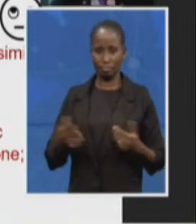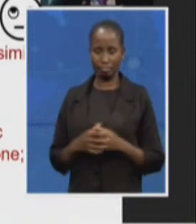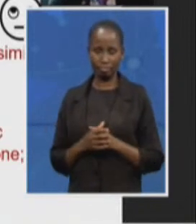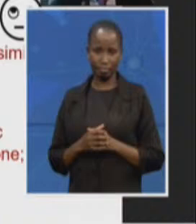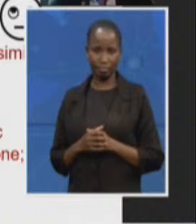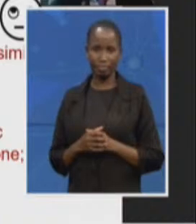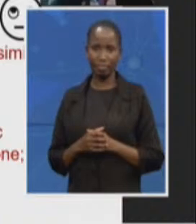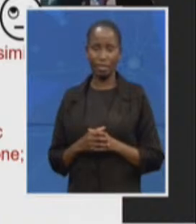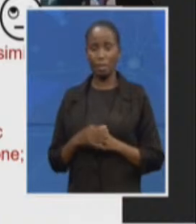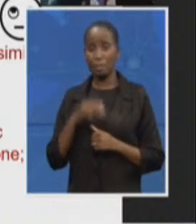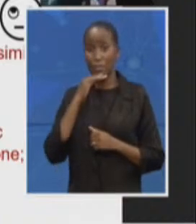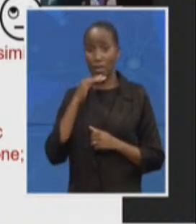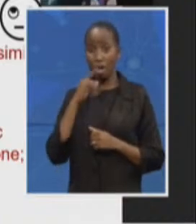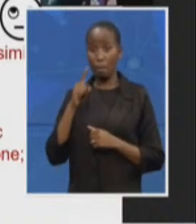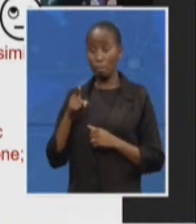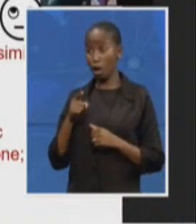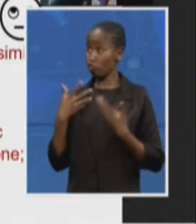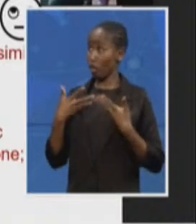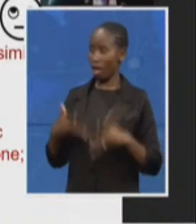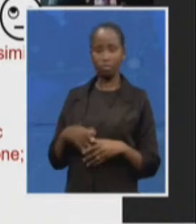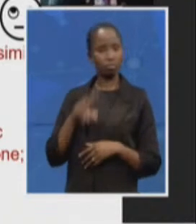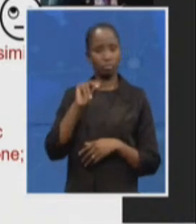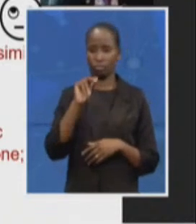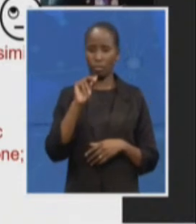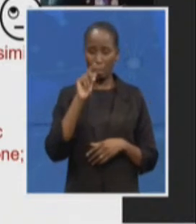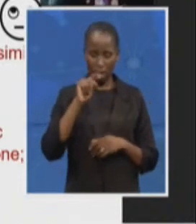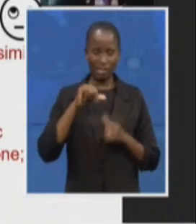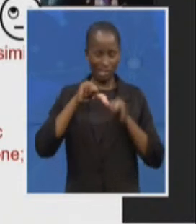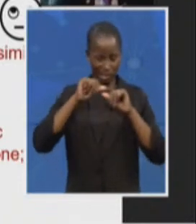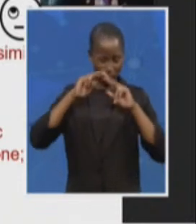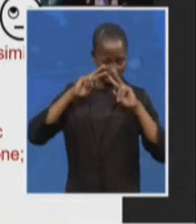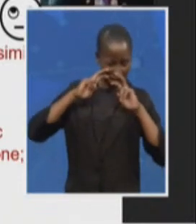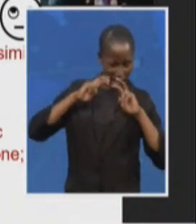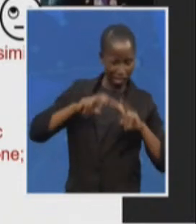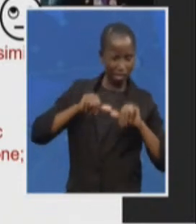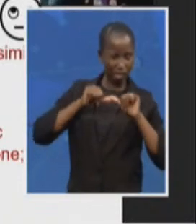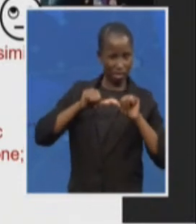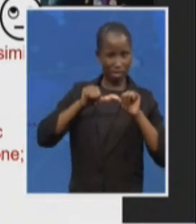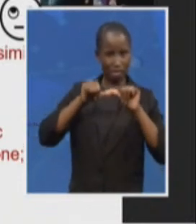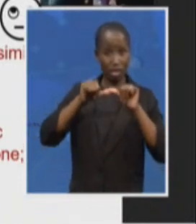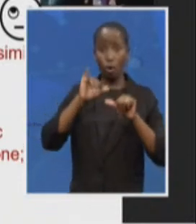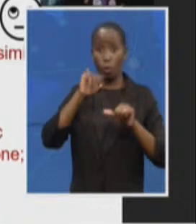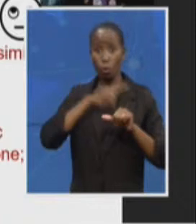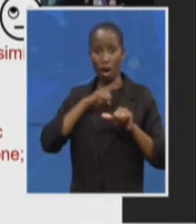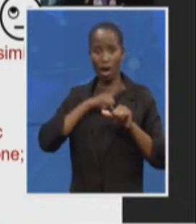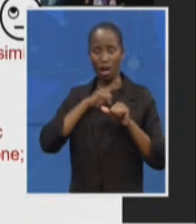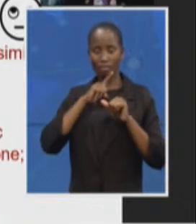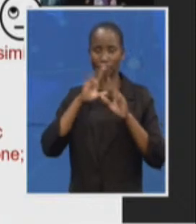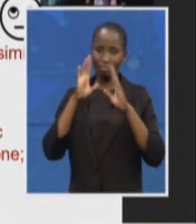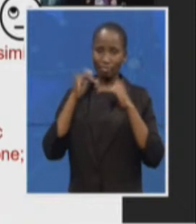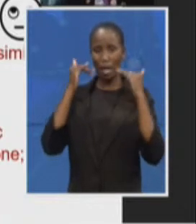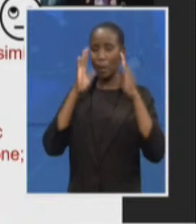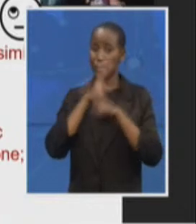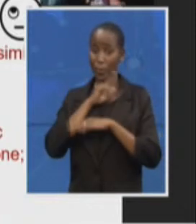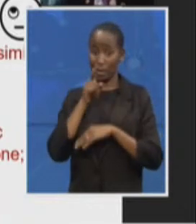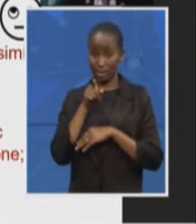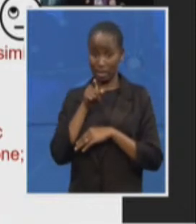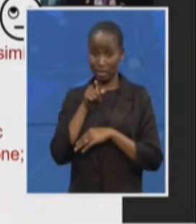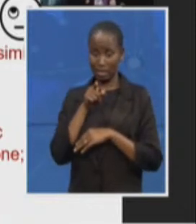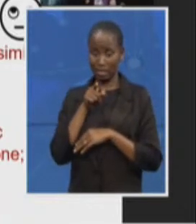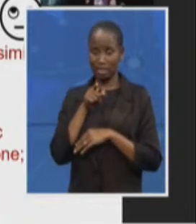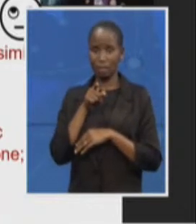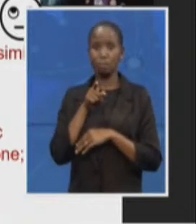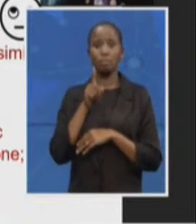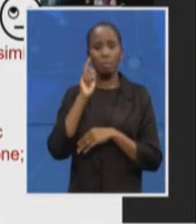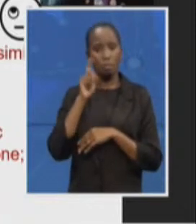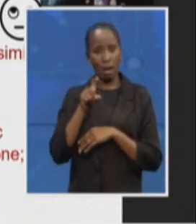We don't know where we stand, so no smiley face, but we're monitoring that, and we should have more information on this, and some of which you